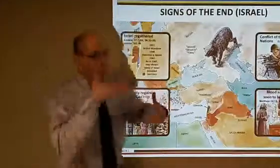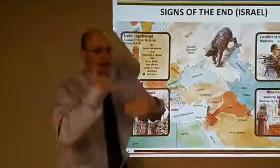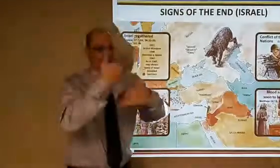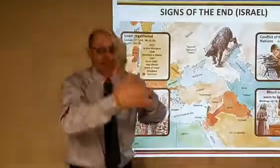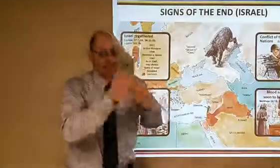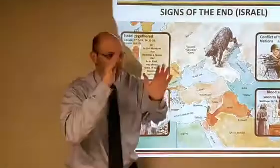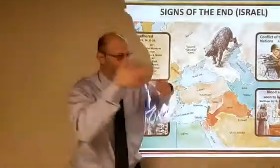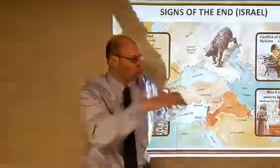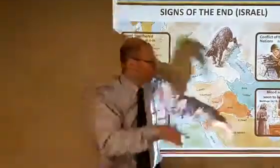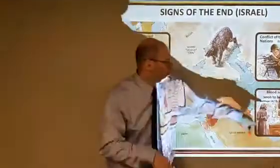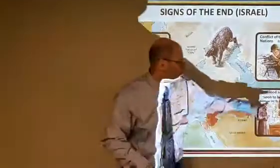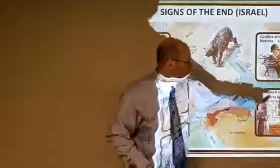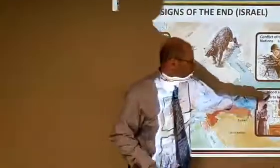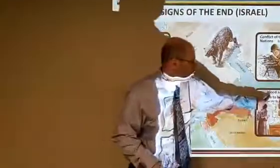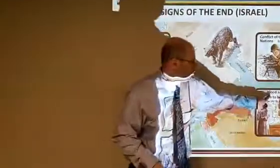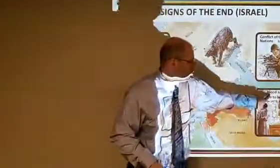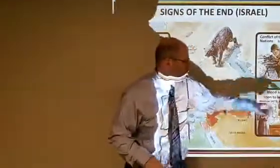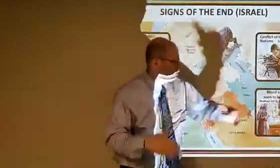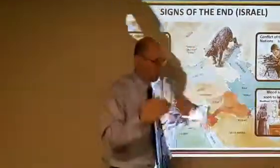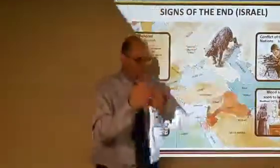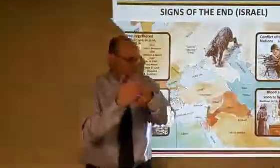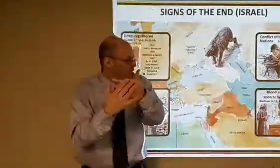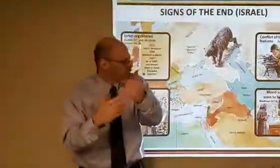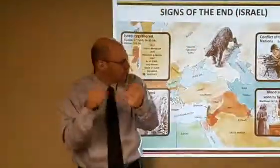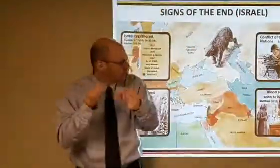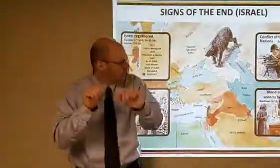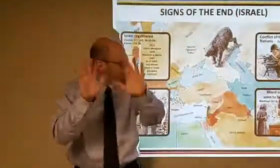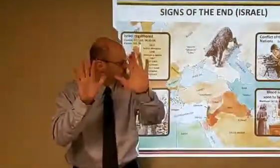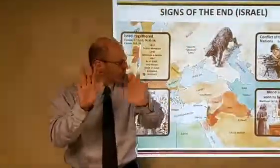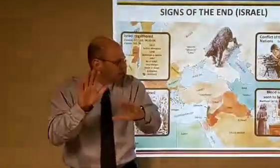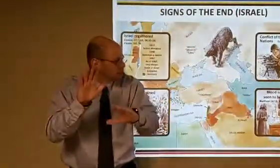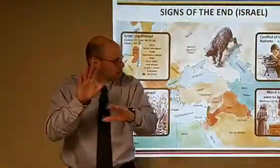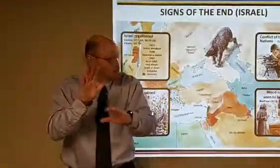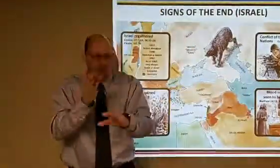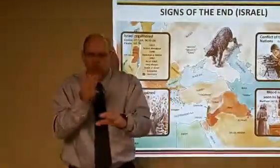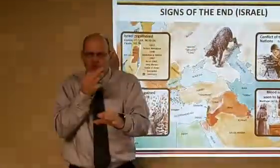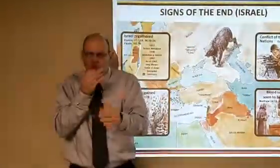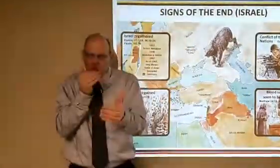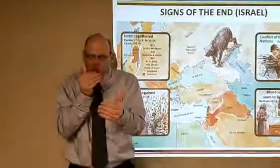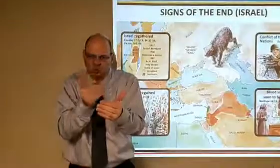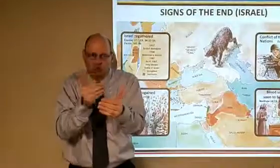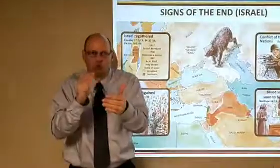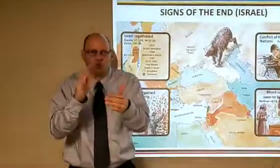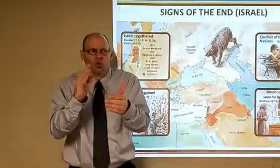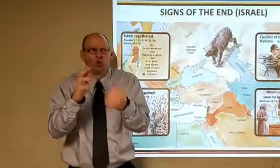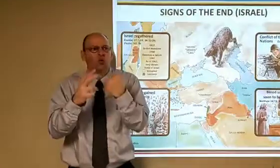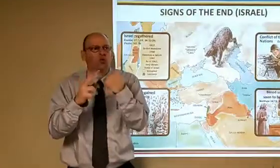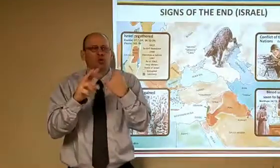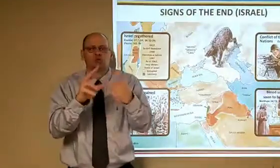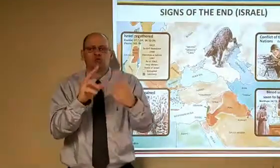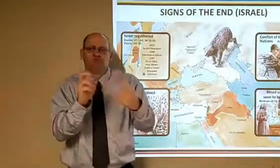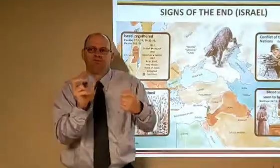middle. We're going to focus on the topic blood sacrifices soon to be